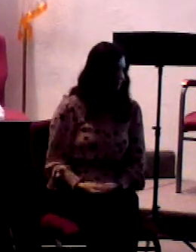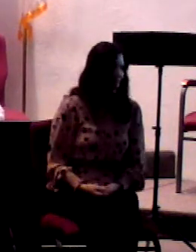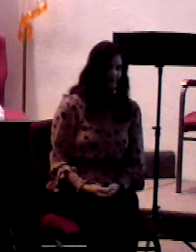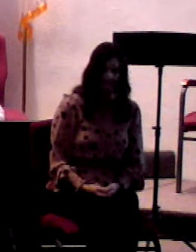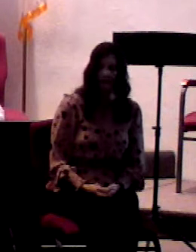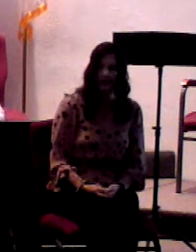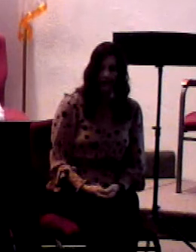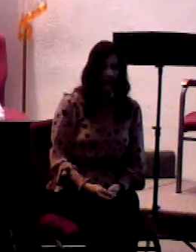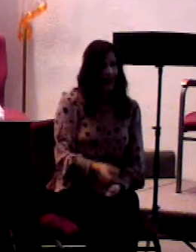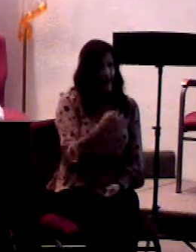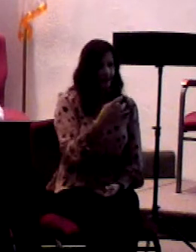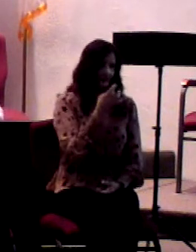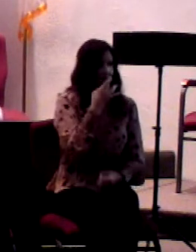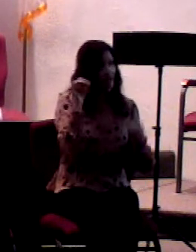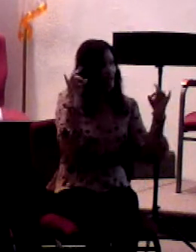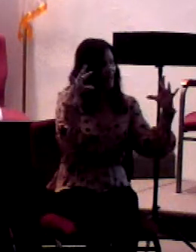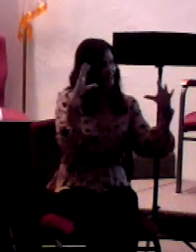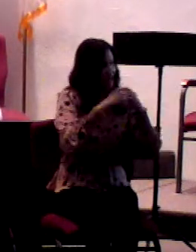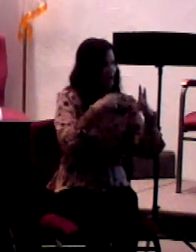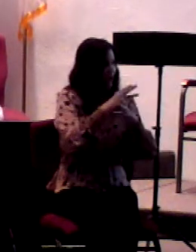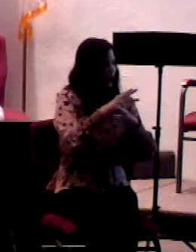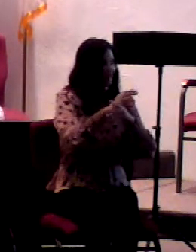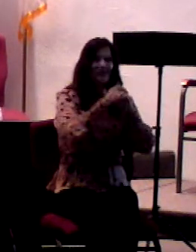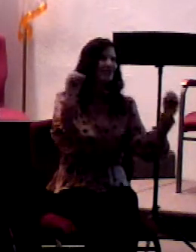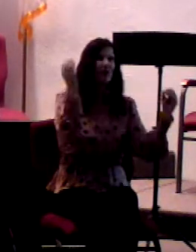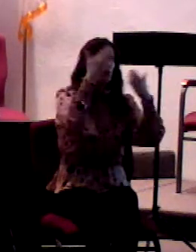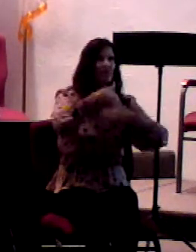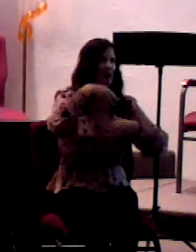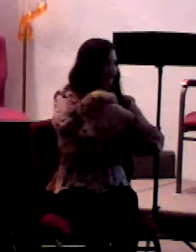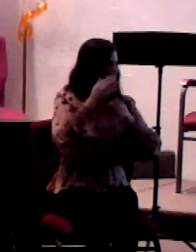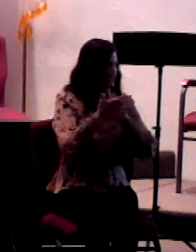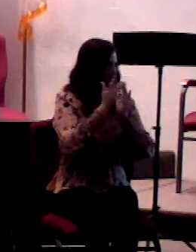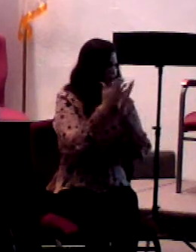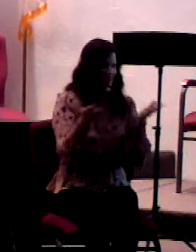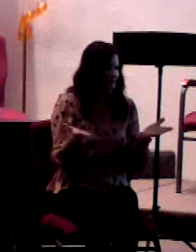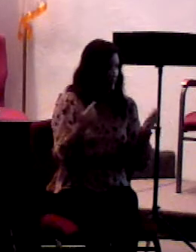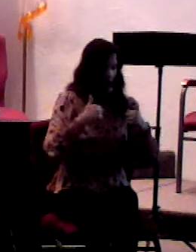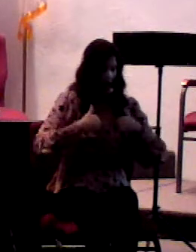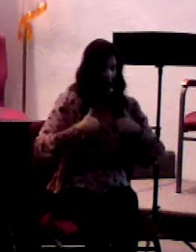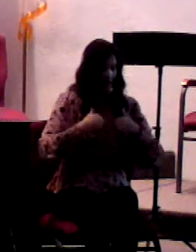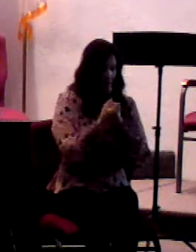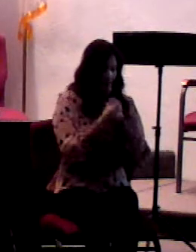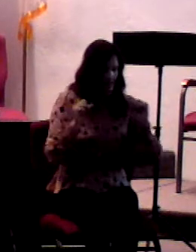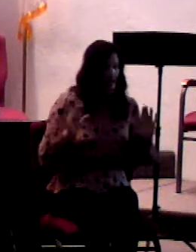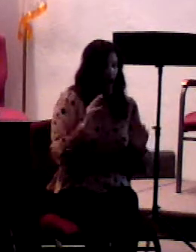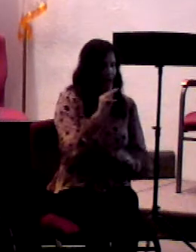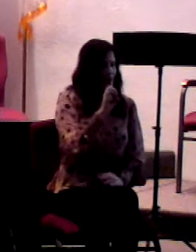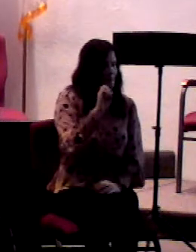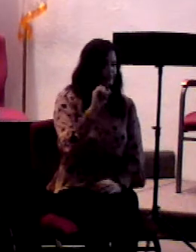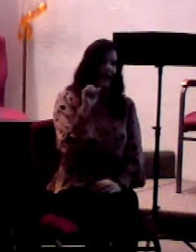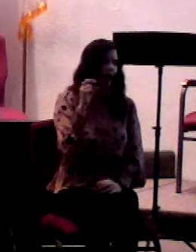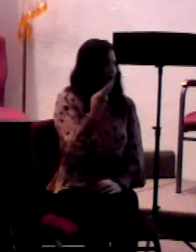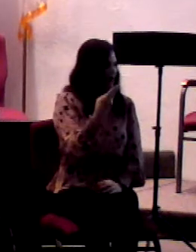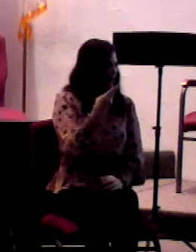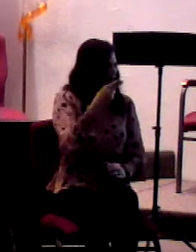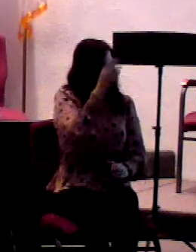I'm the light of the world. There's no darkness in Jesus. I am the Messiah, the Christ, the